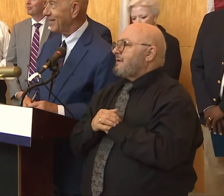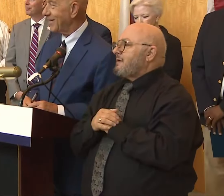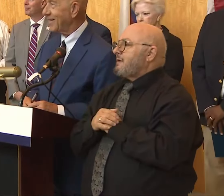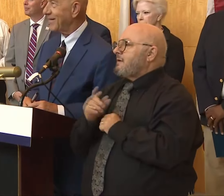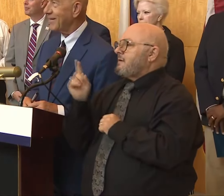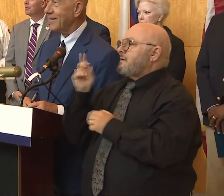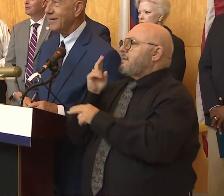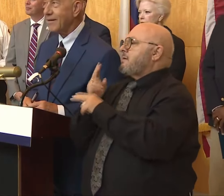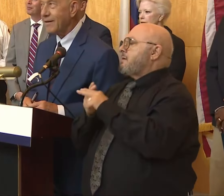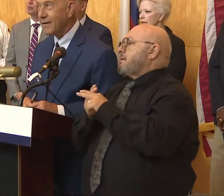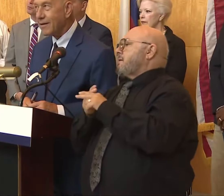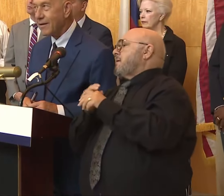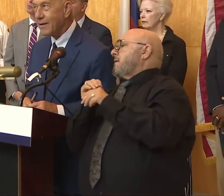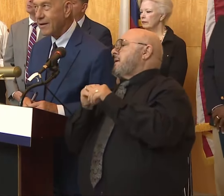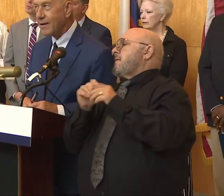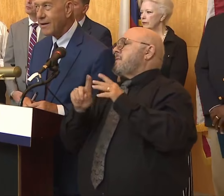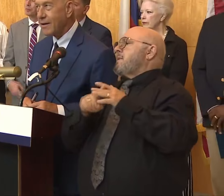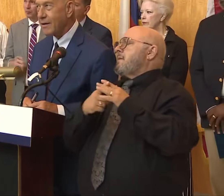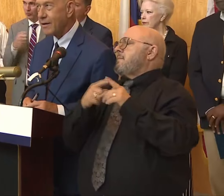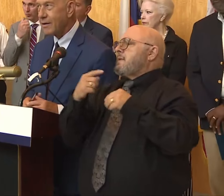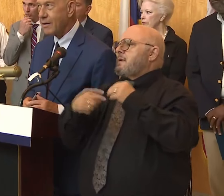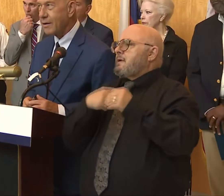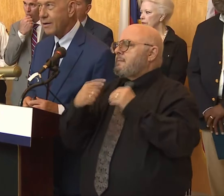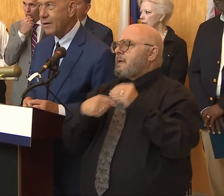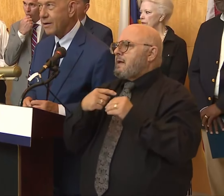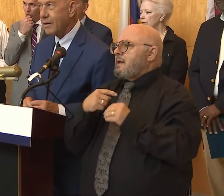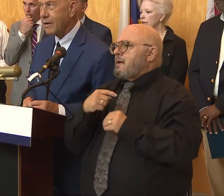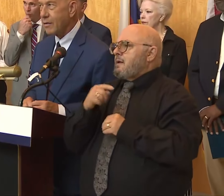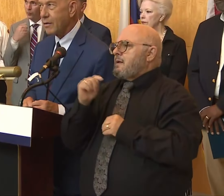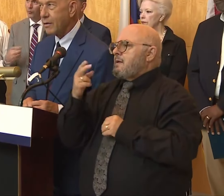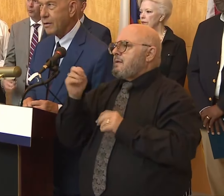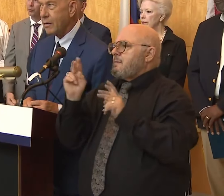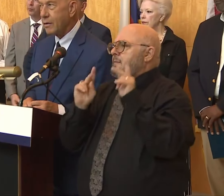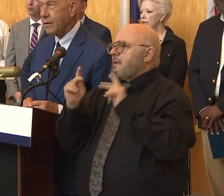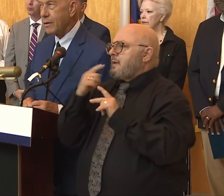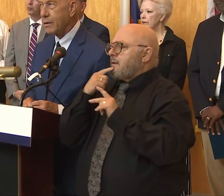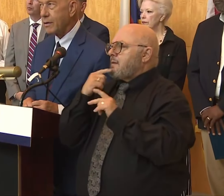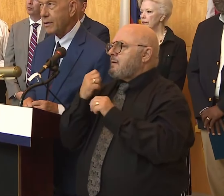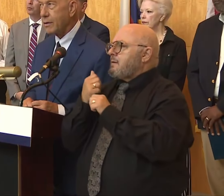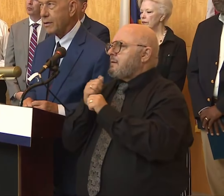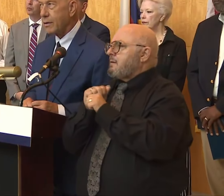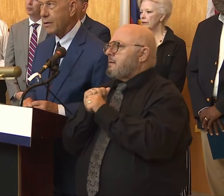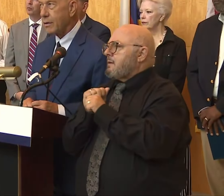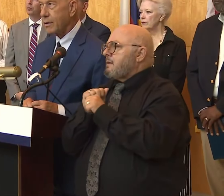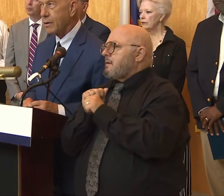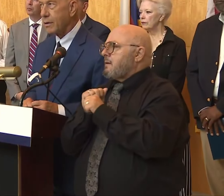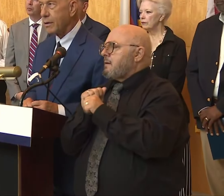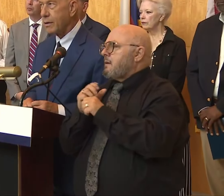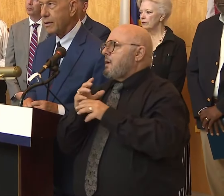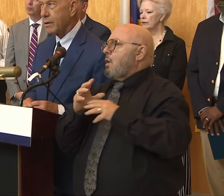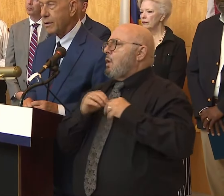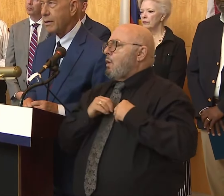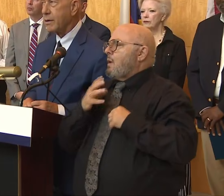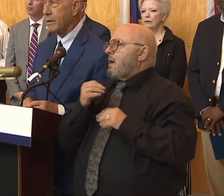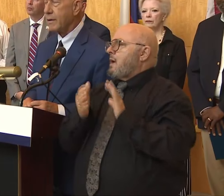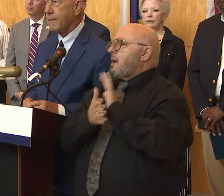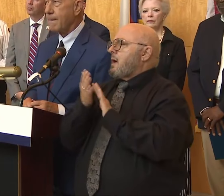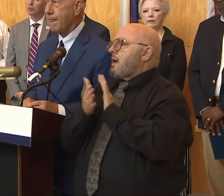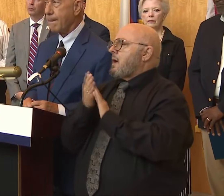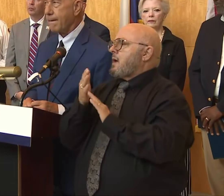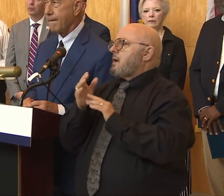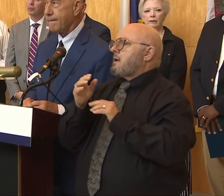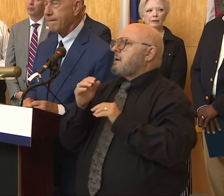You mentioned it briefly in the beginning about the people who may be some bad actors who own and operate assisted